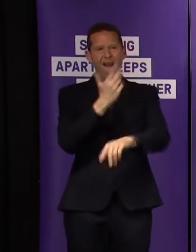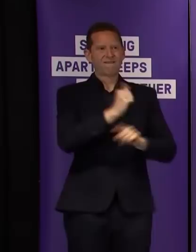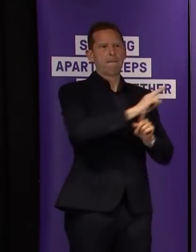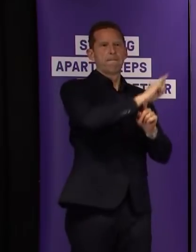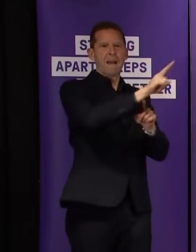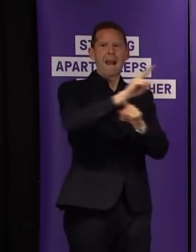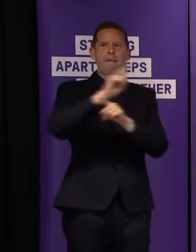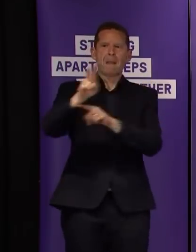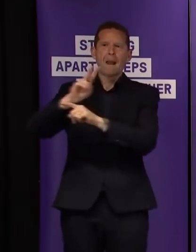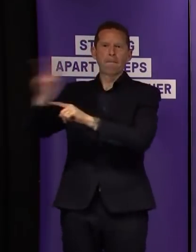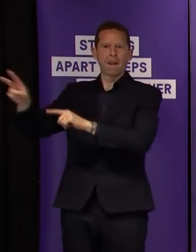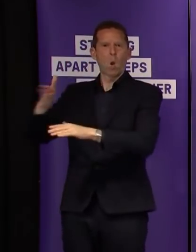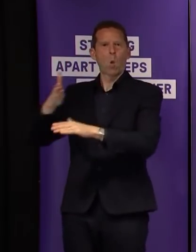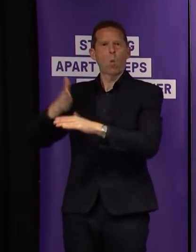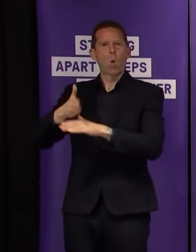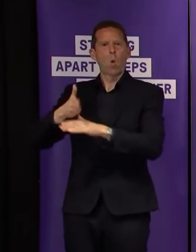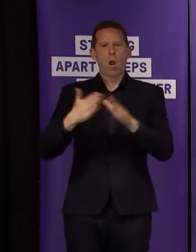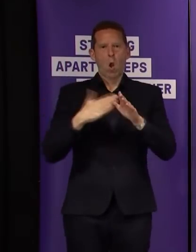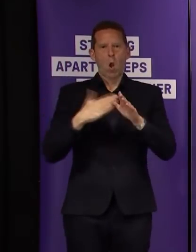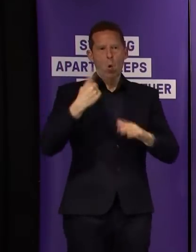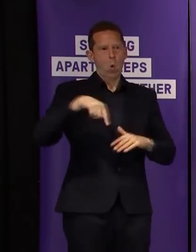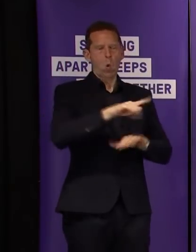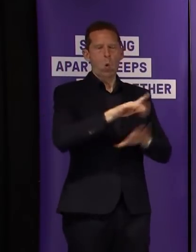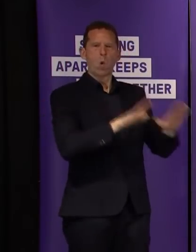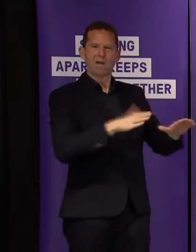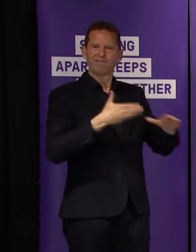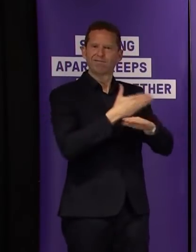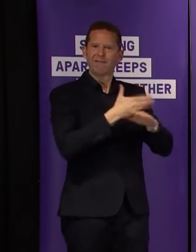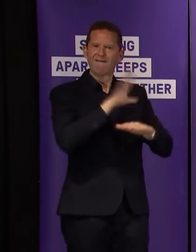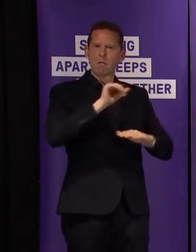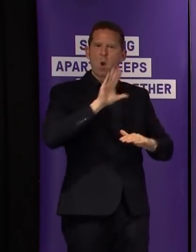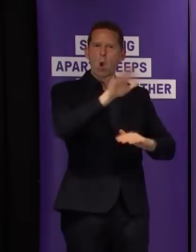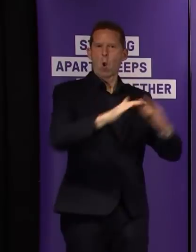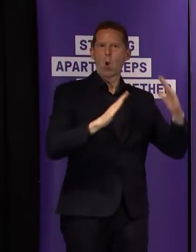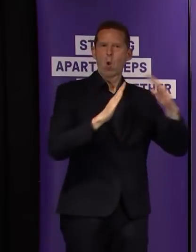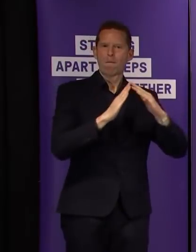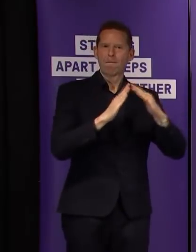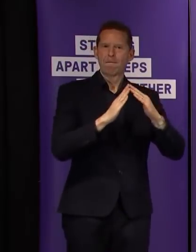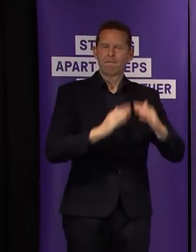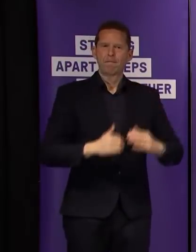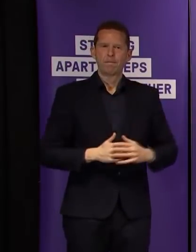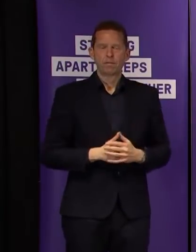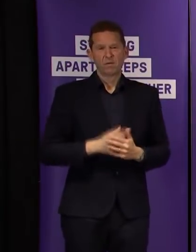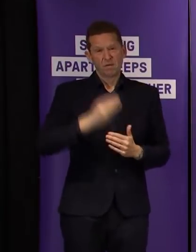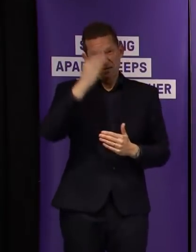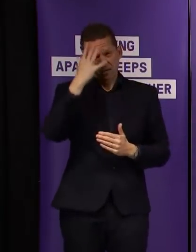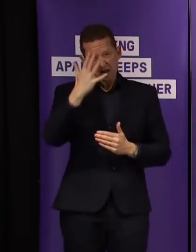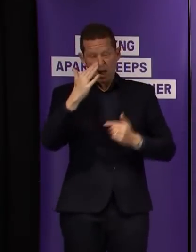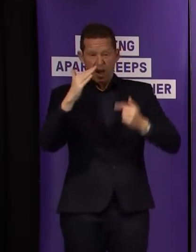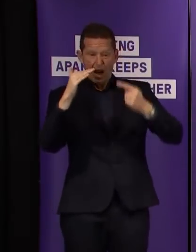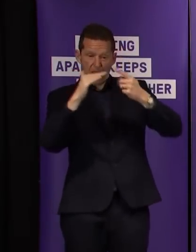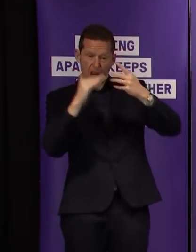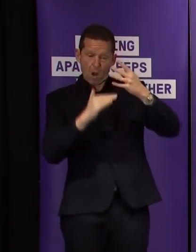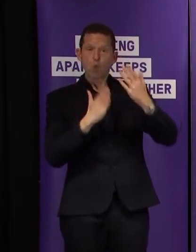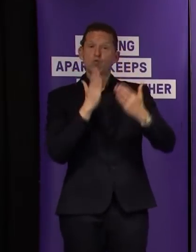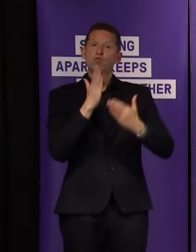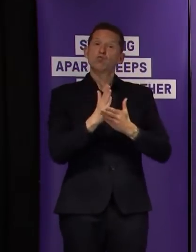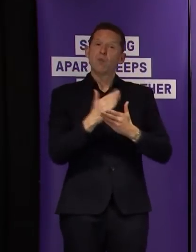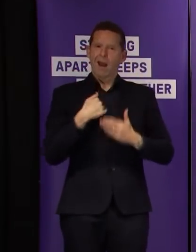working at home. Essentially, each of these steps are, of course, less than we would like